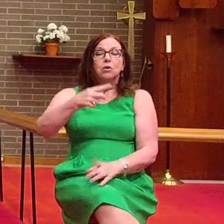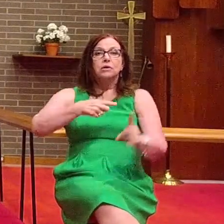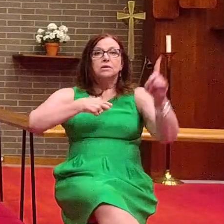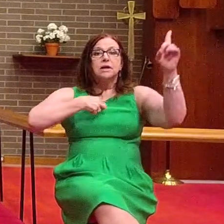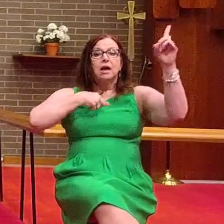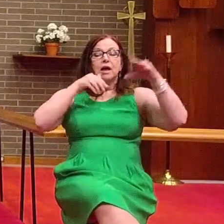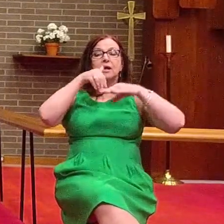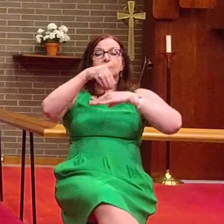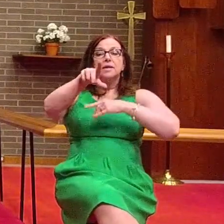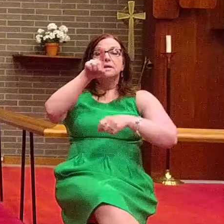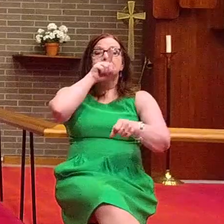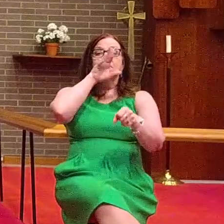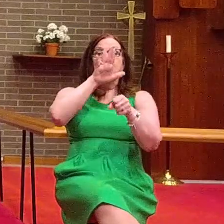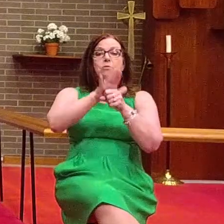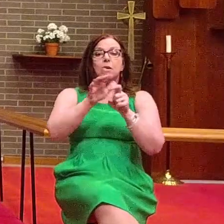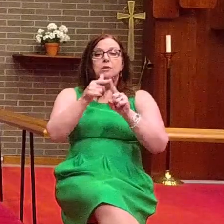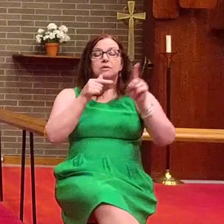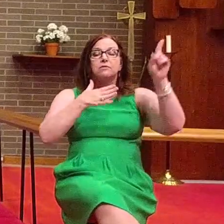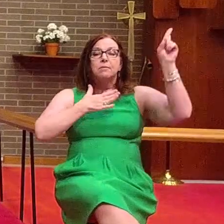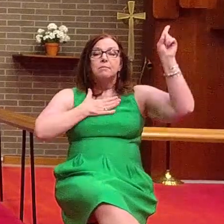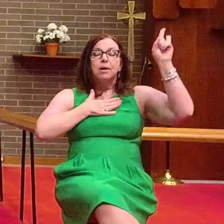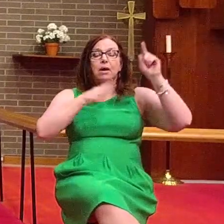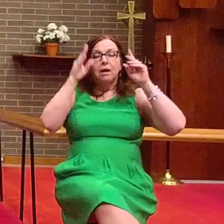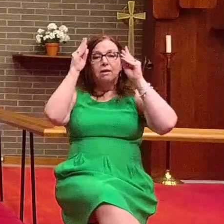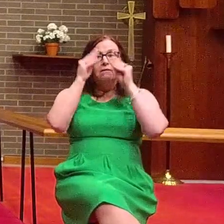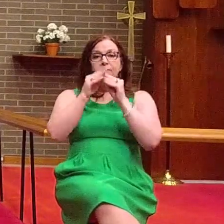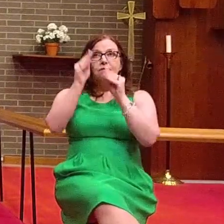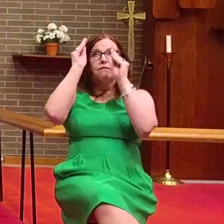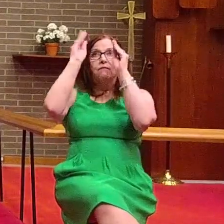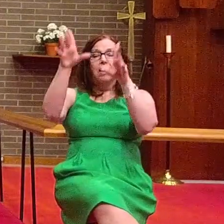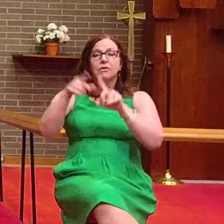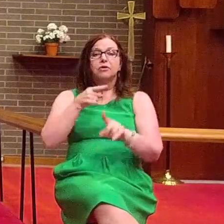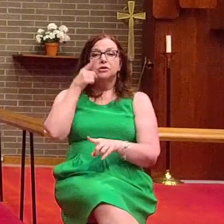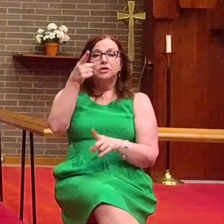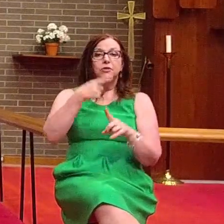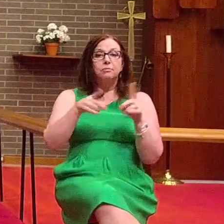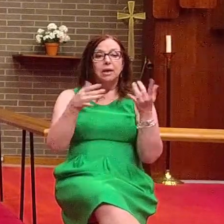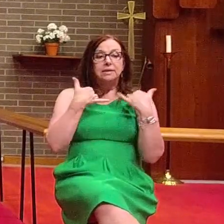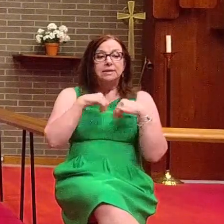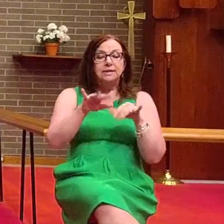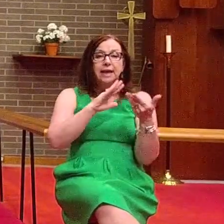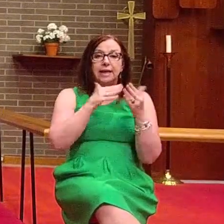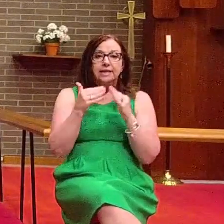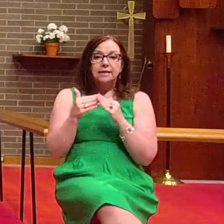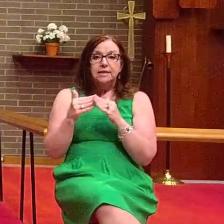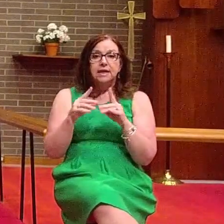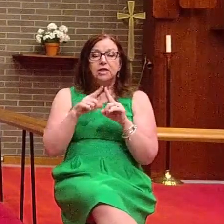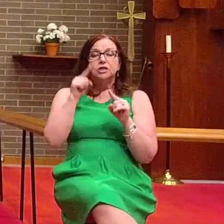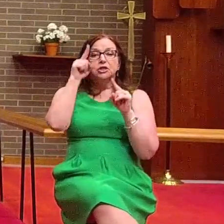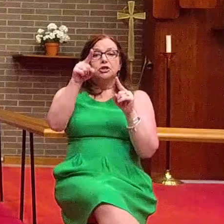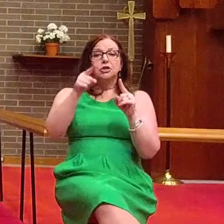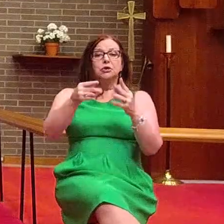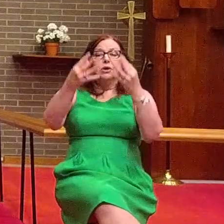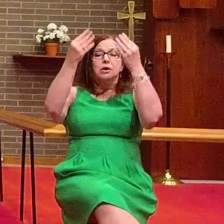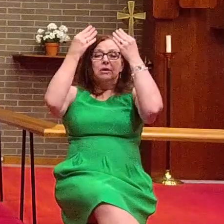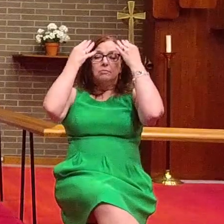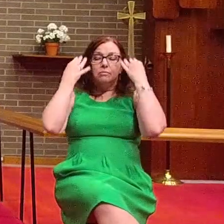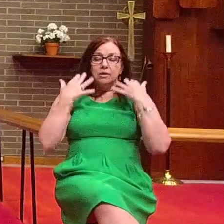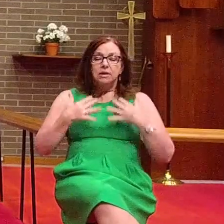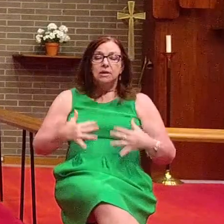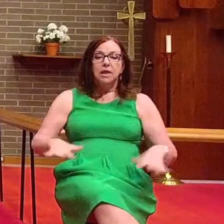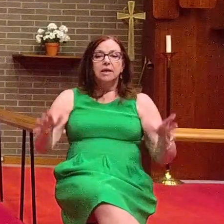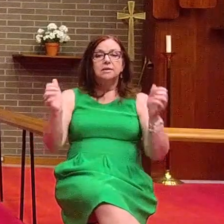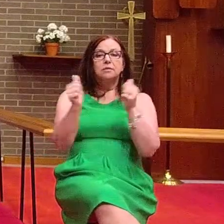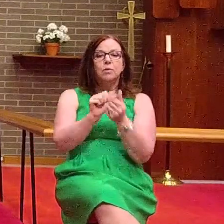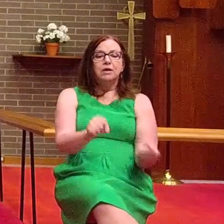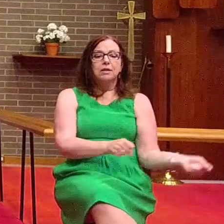the promise of my Father upon you. But stay in the city until you are clothed with power from